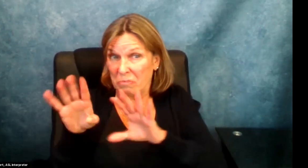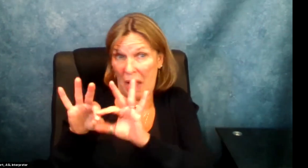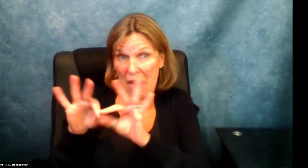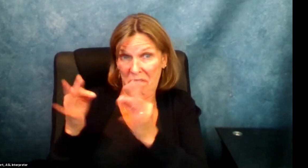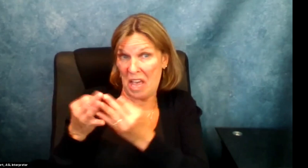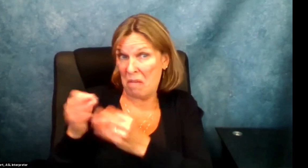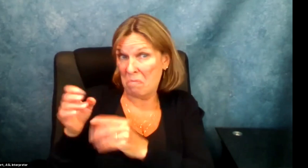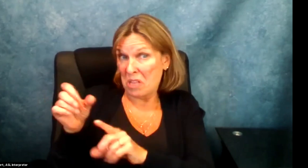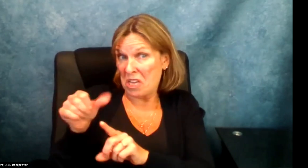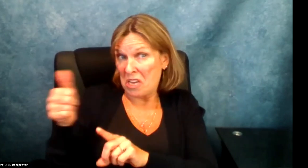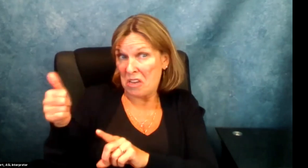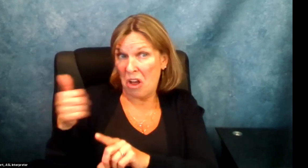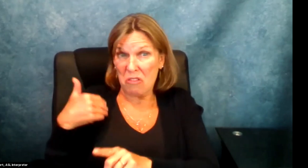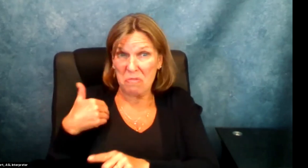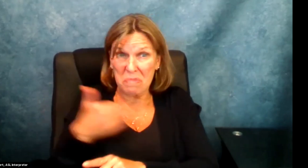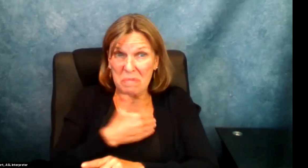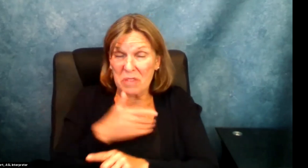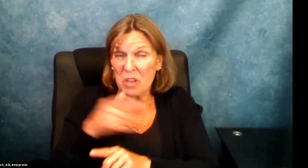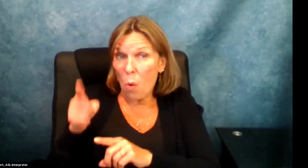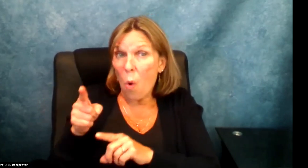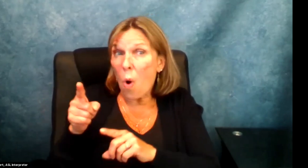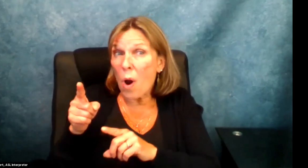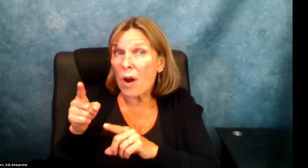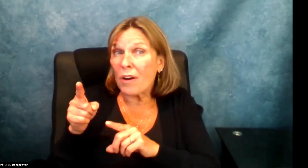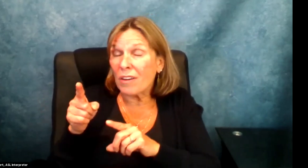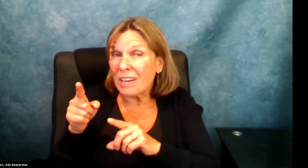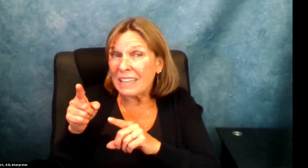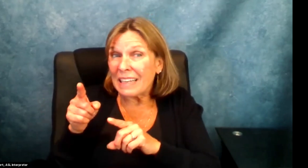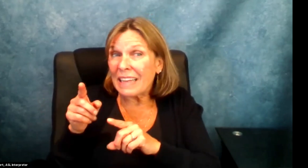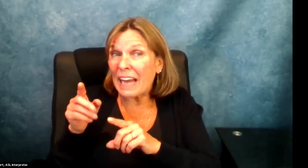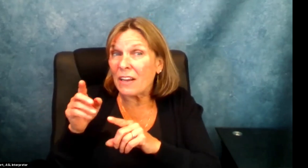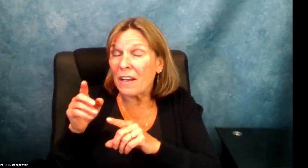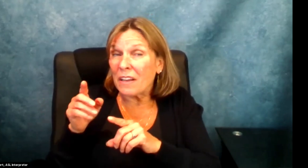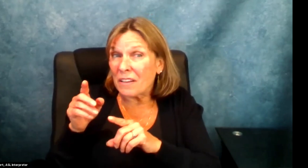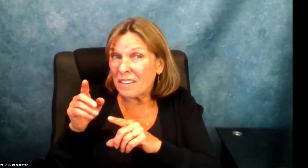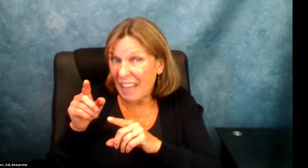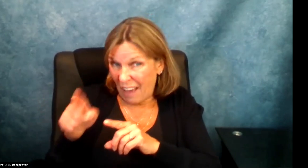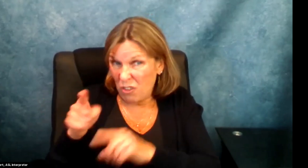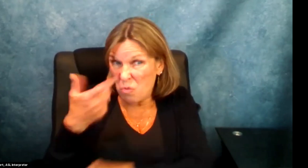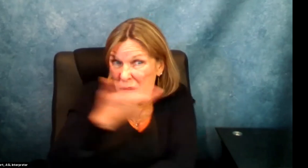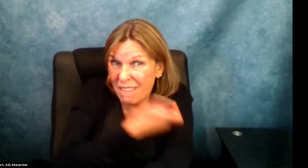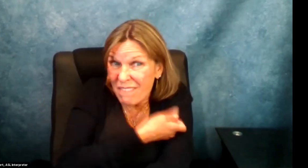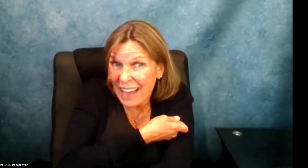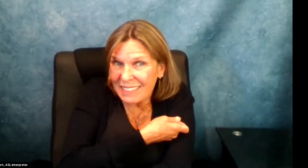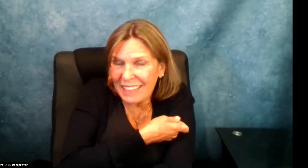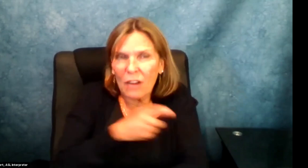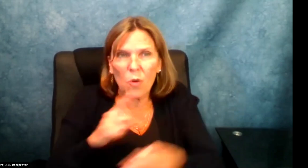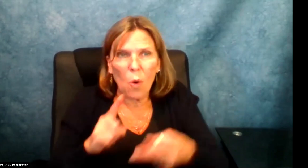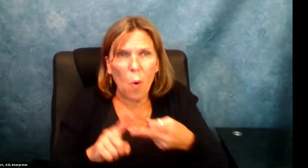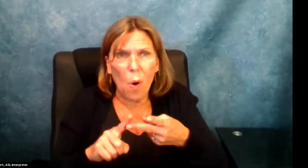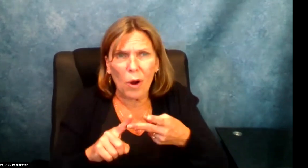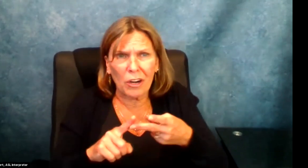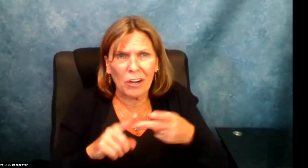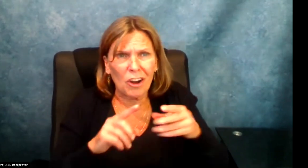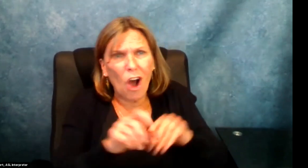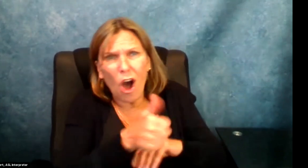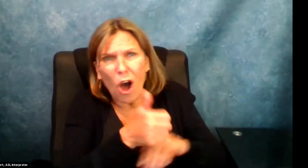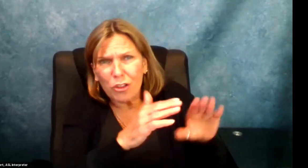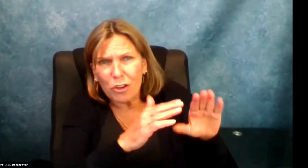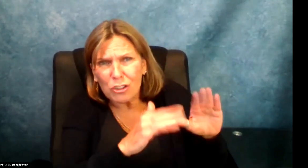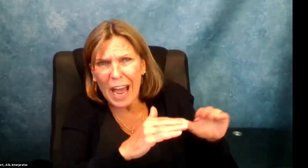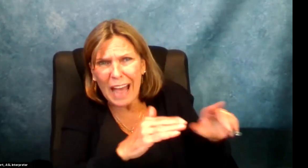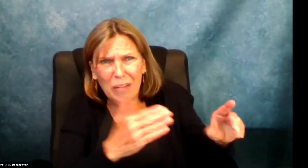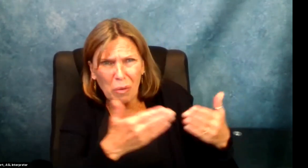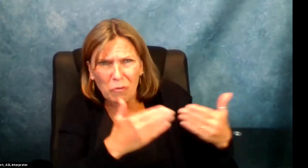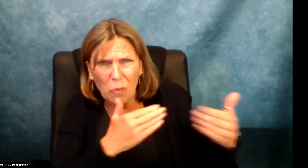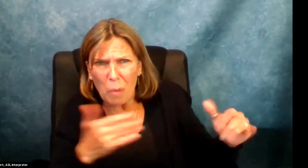or if their child has been vaccinated. And so I haven't done actually too much thinking about this, and I don't know if